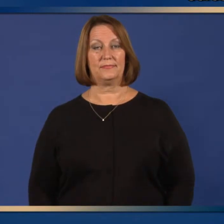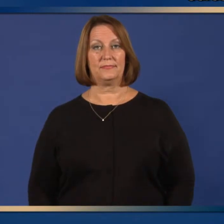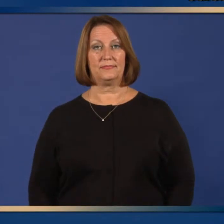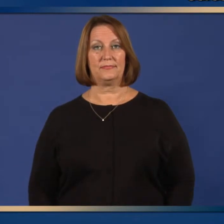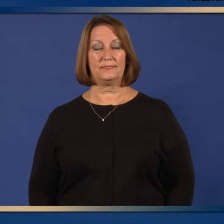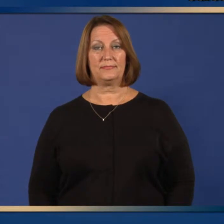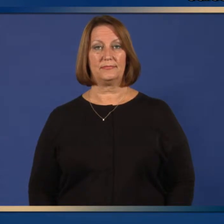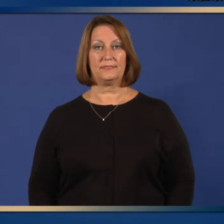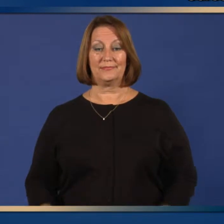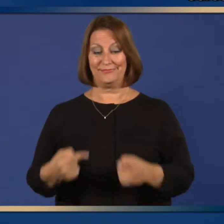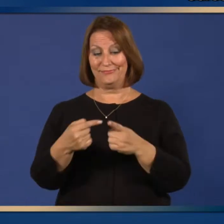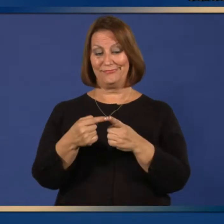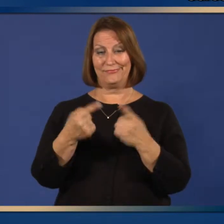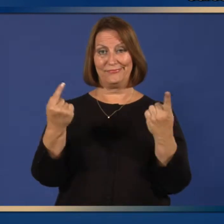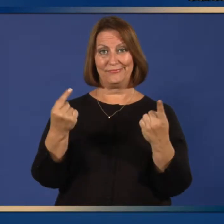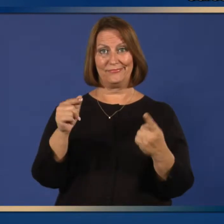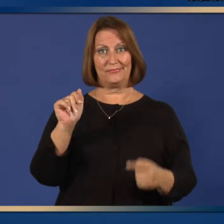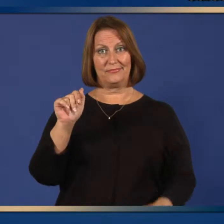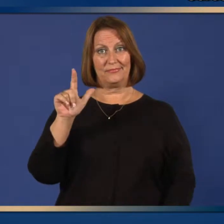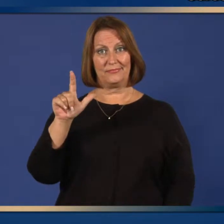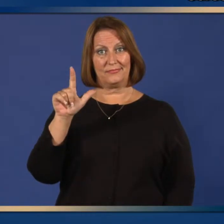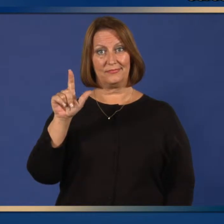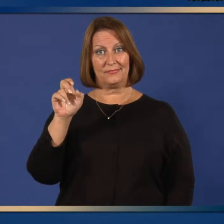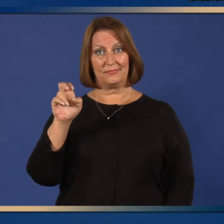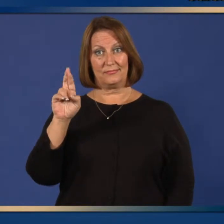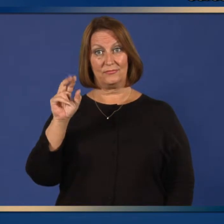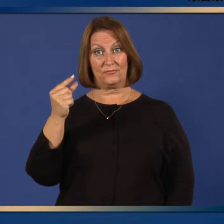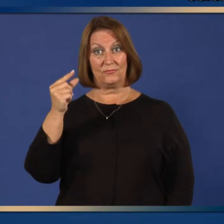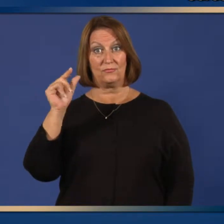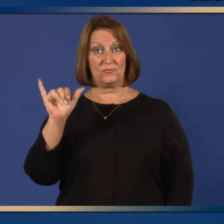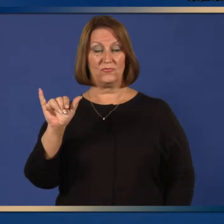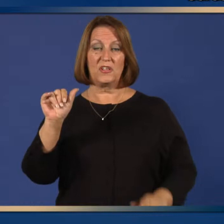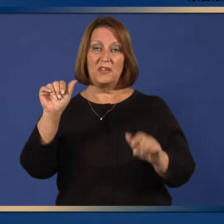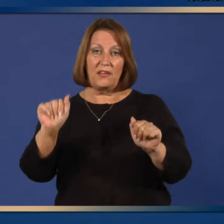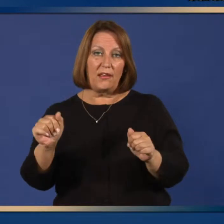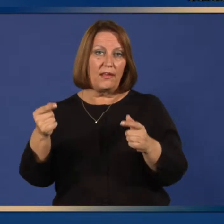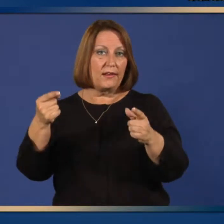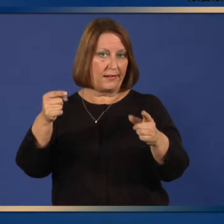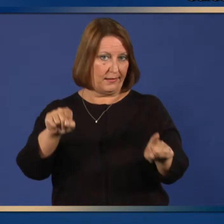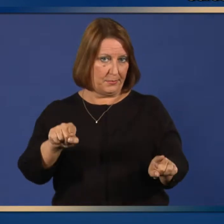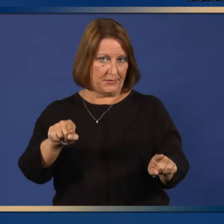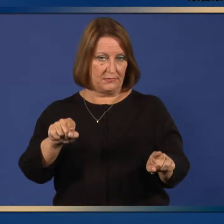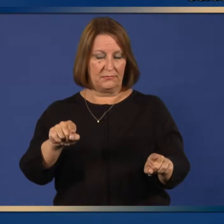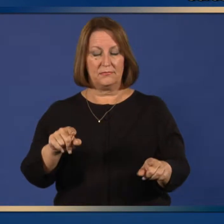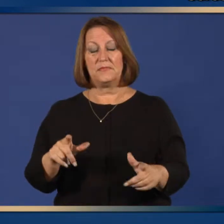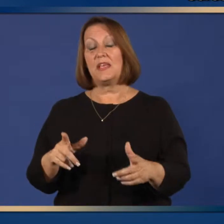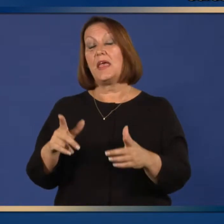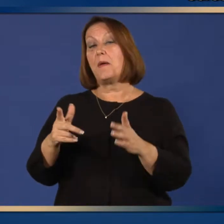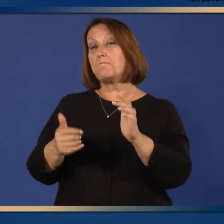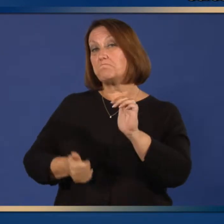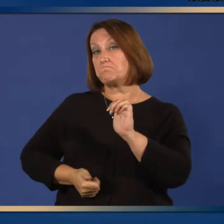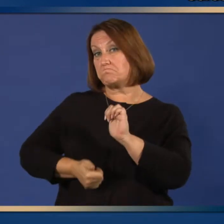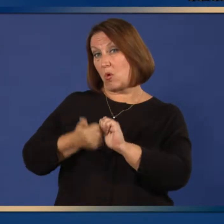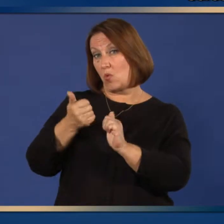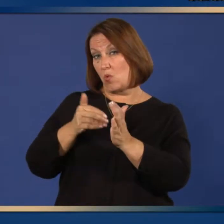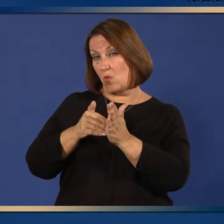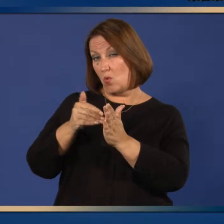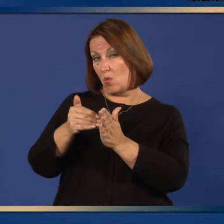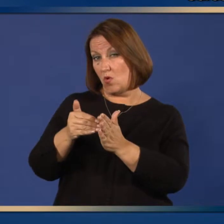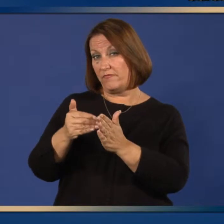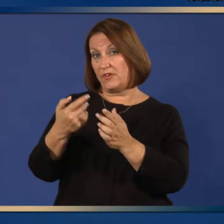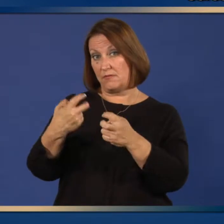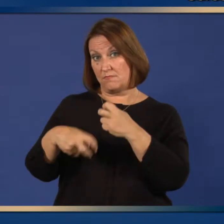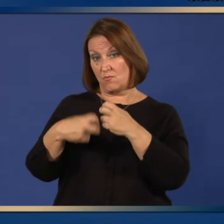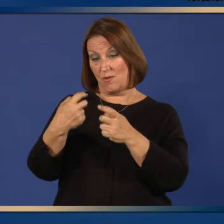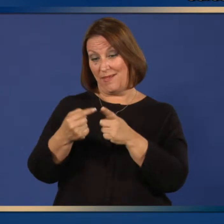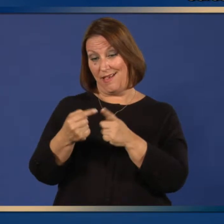Allergic reactions to any vaccine component can occur. The majority of reactions